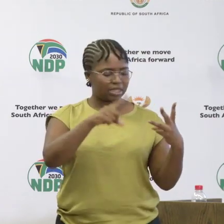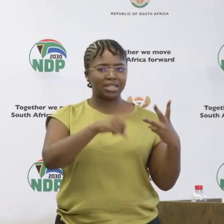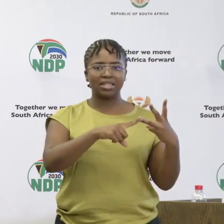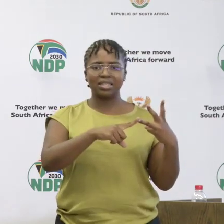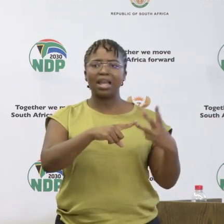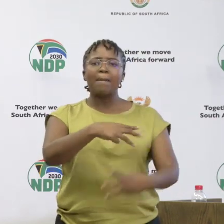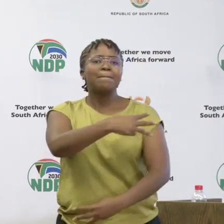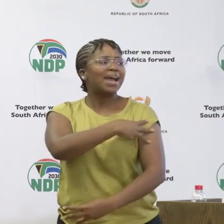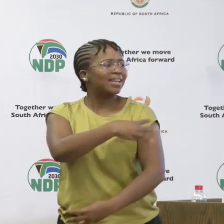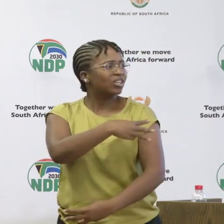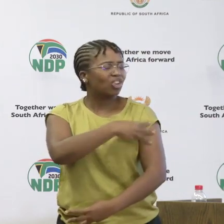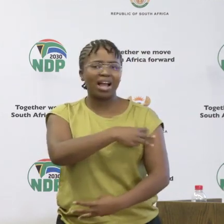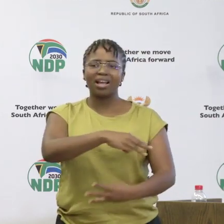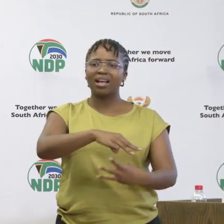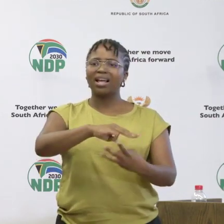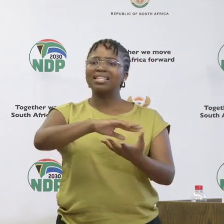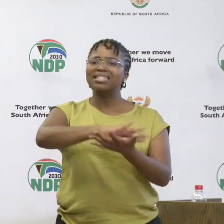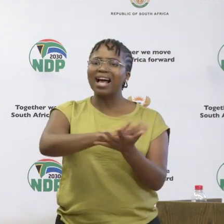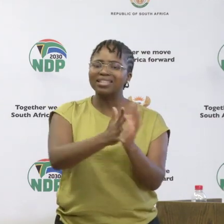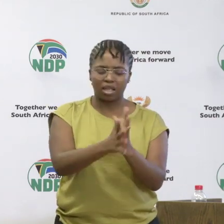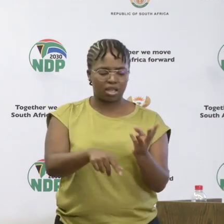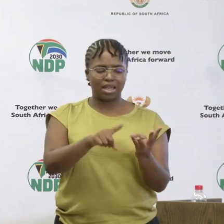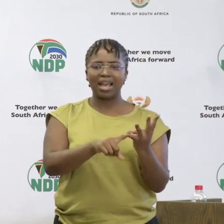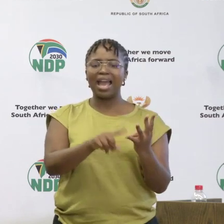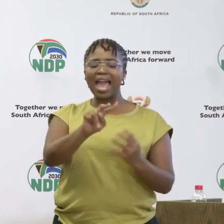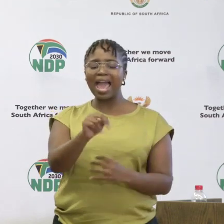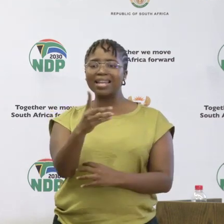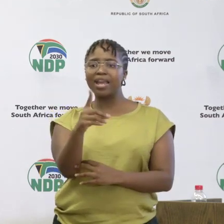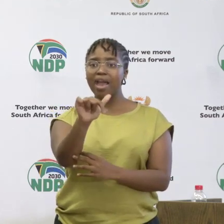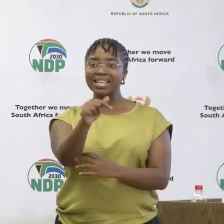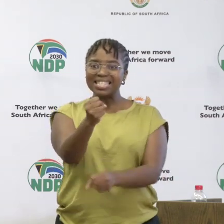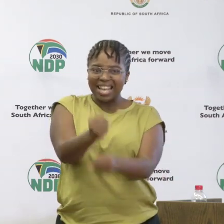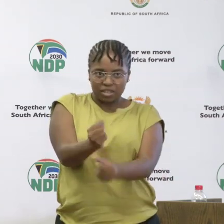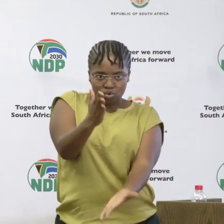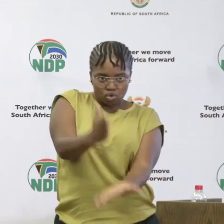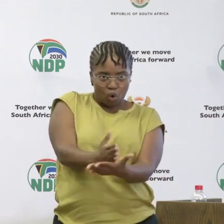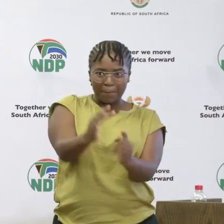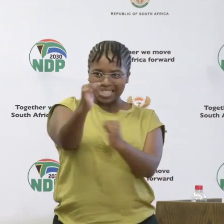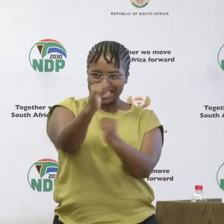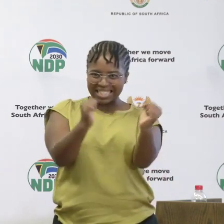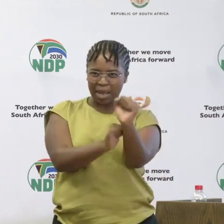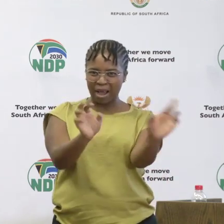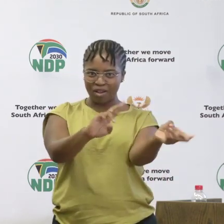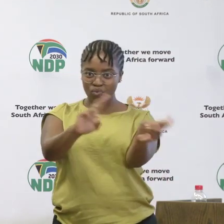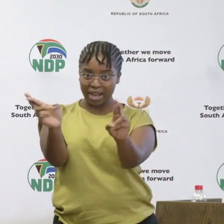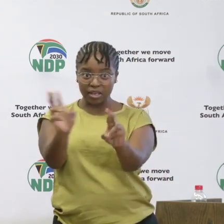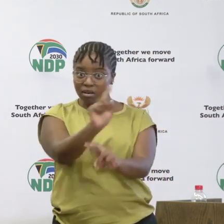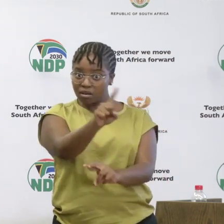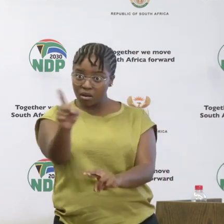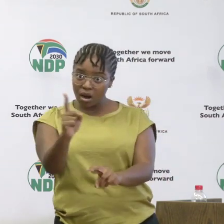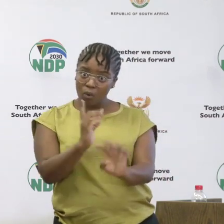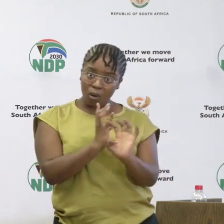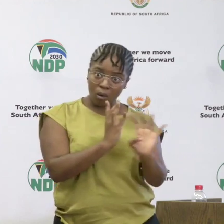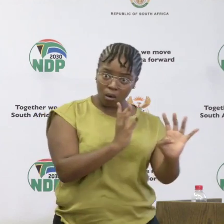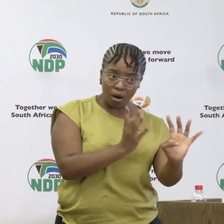managers of SASSA and NDA. We are really pushing to make sure that our systems step up and our